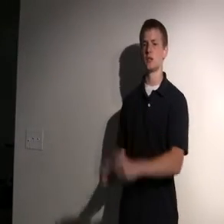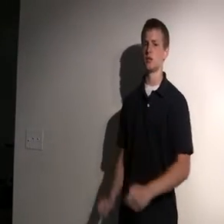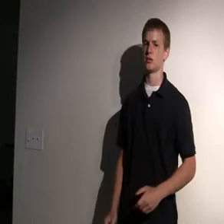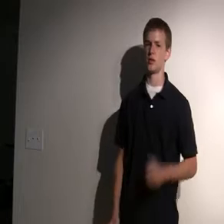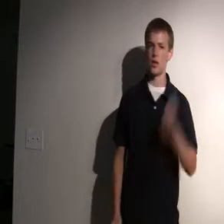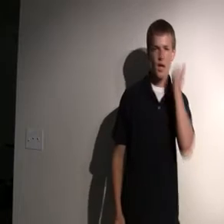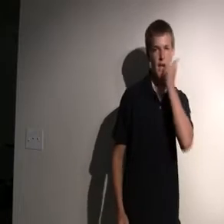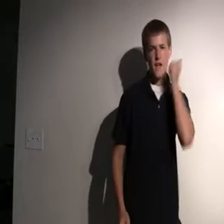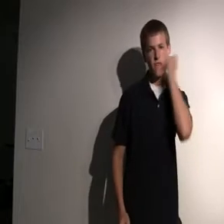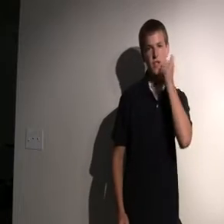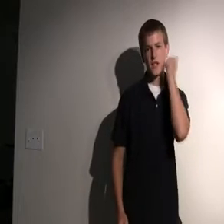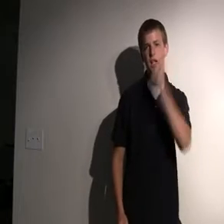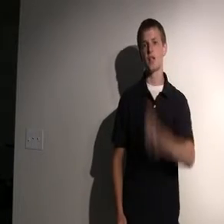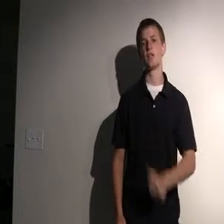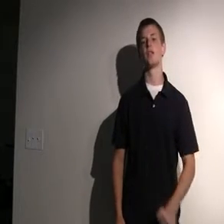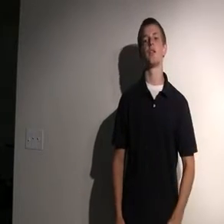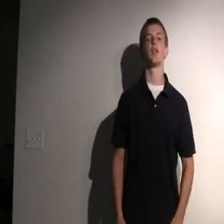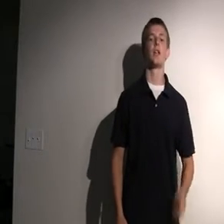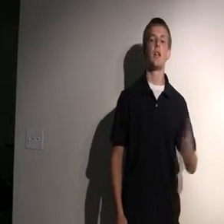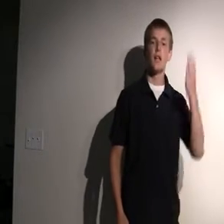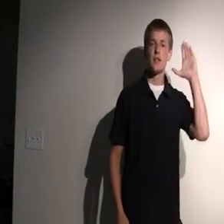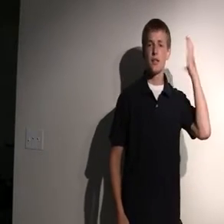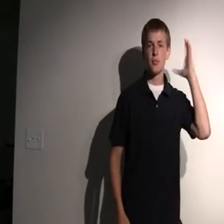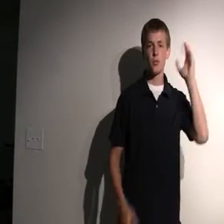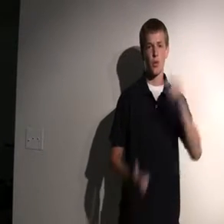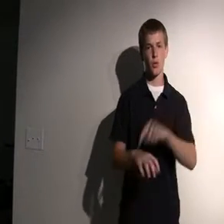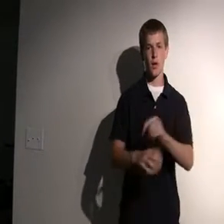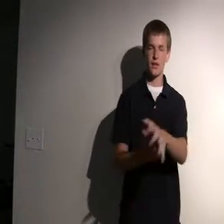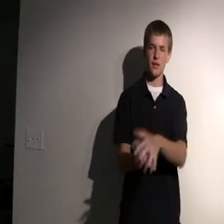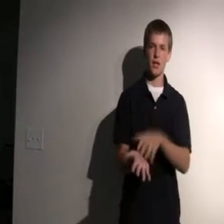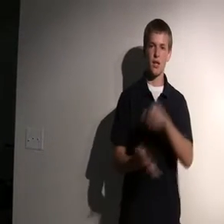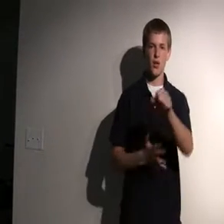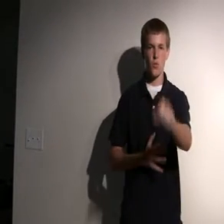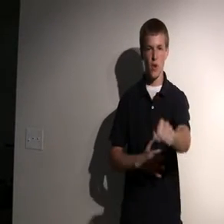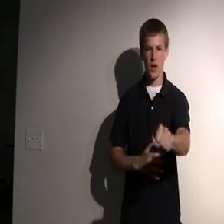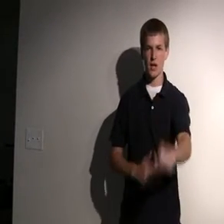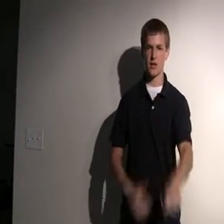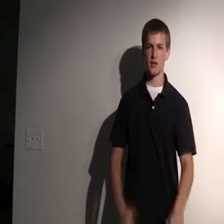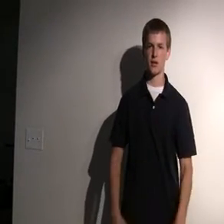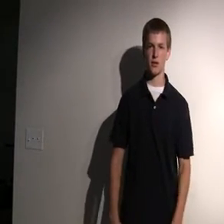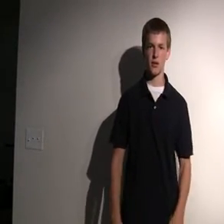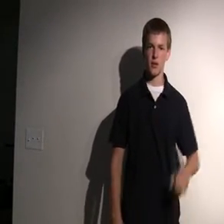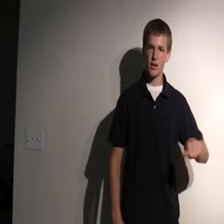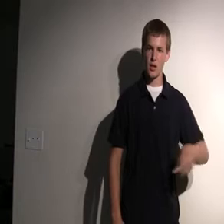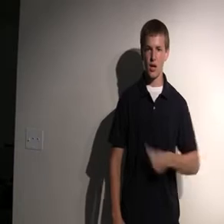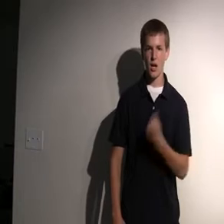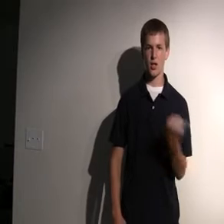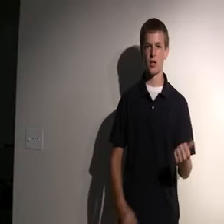Every day It seems that we're still away Another